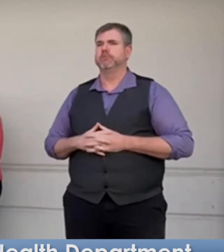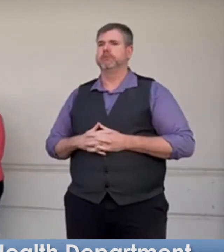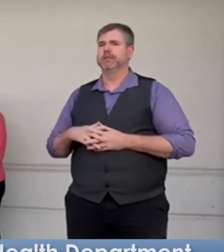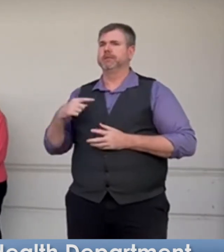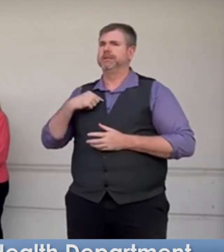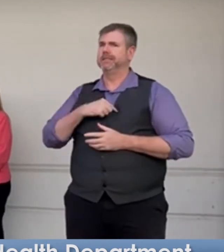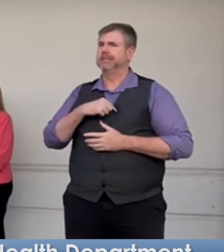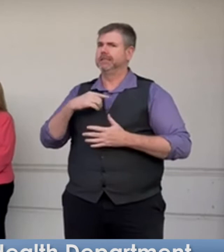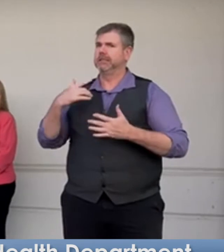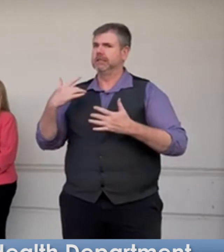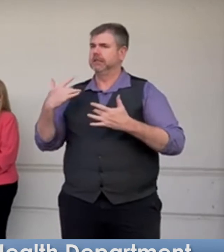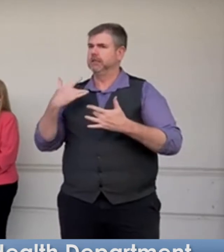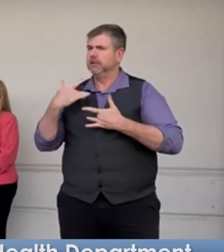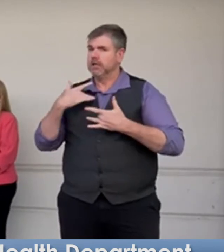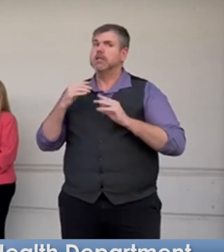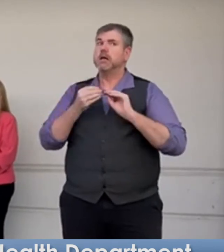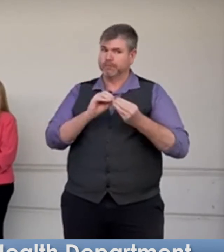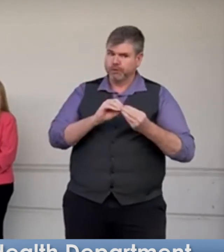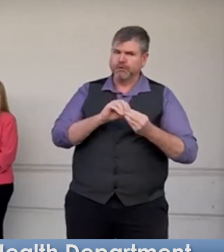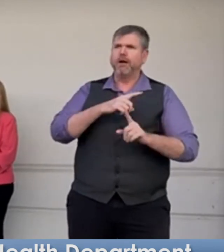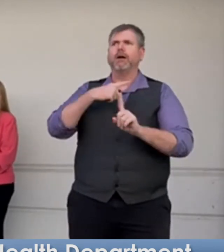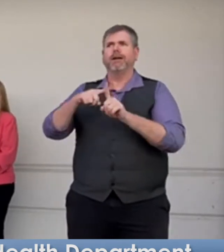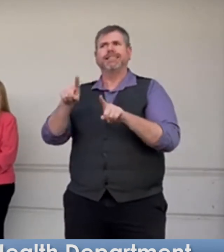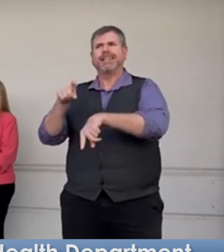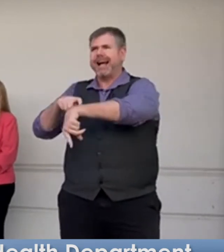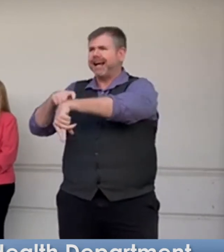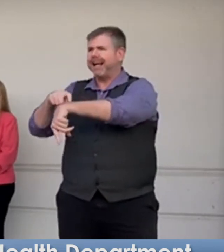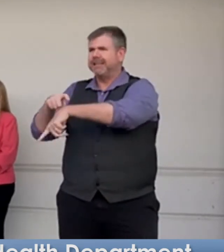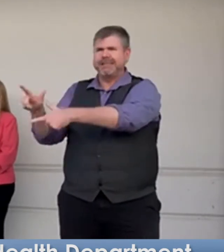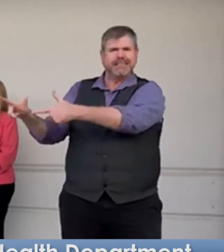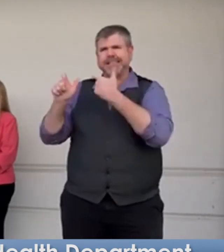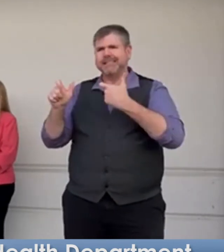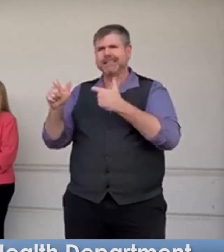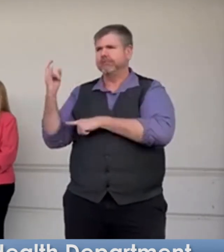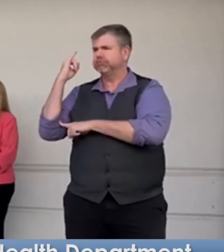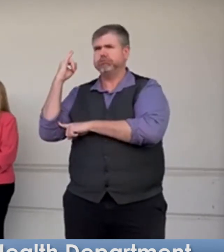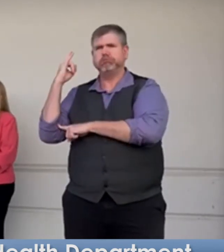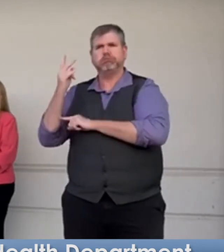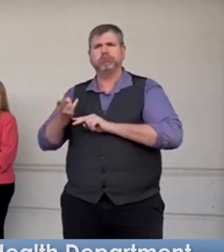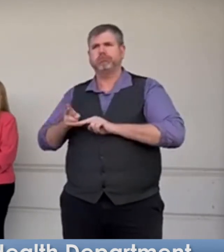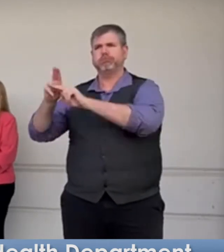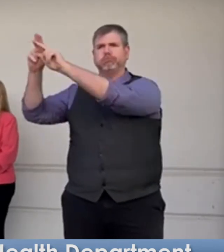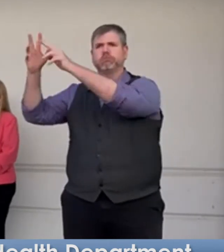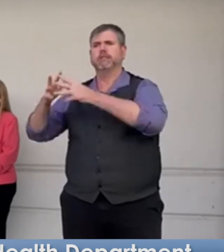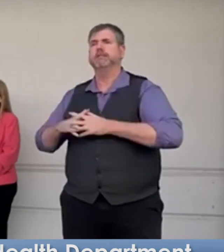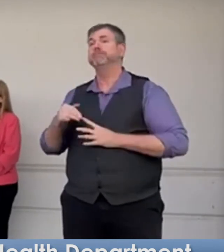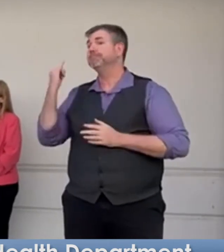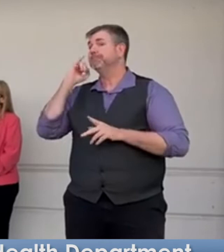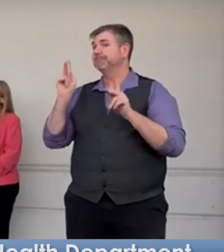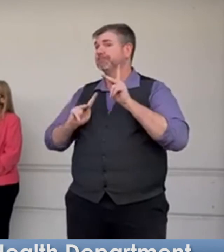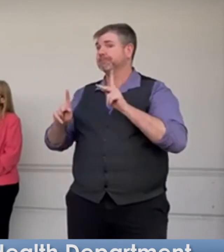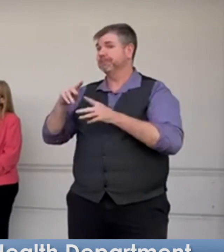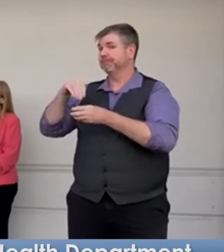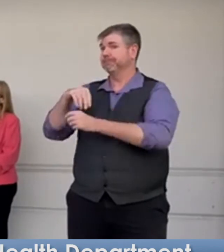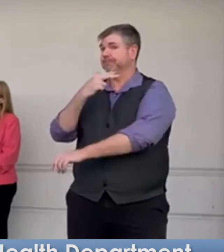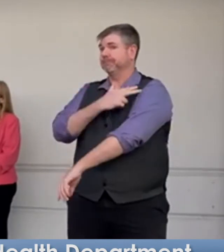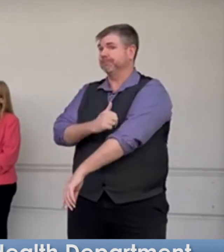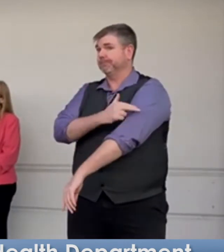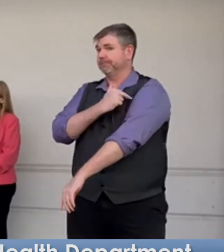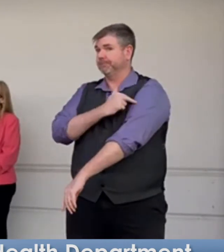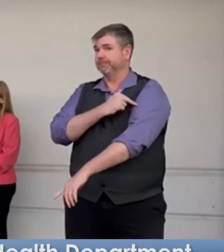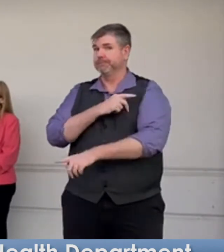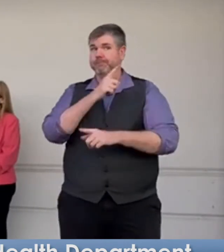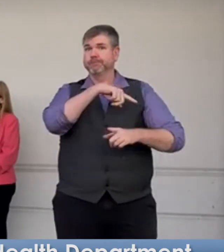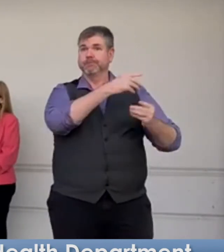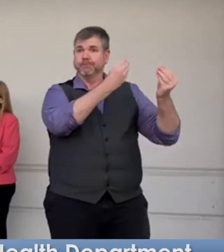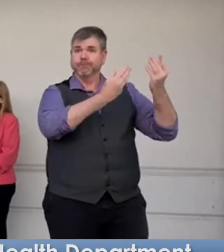Generally, hospitalizations from COVID tend to lag about 2 weeks behind when cases go up. We